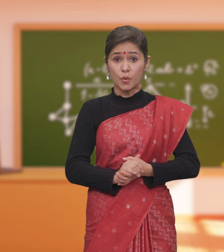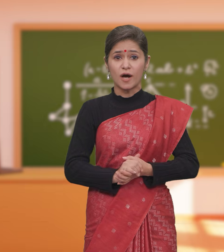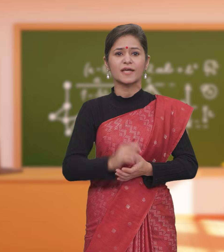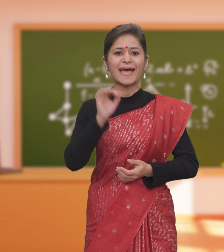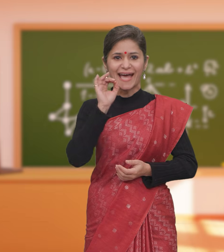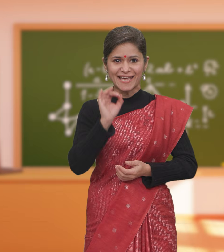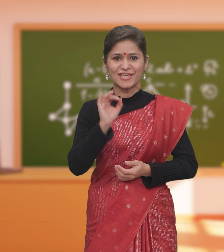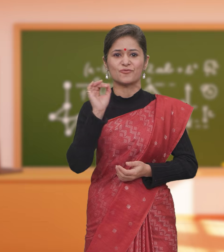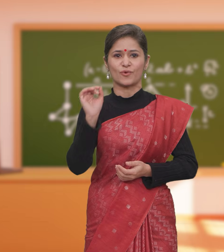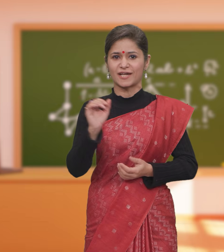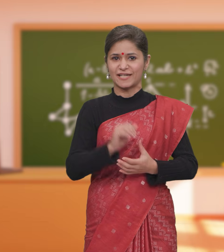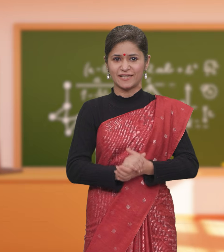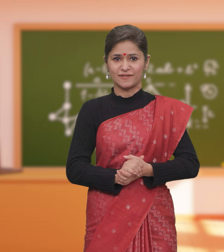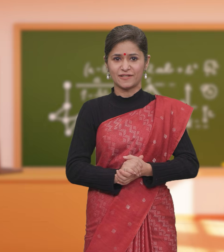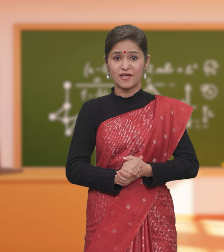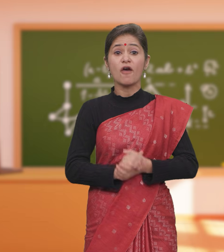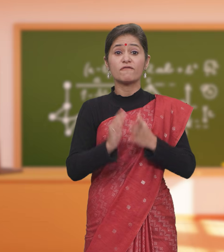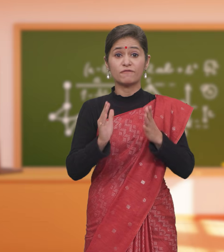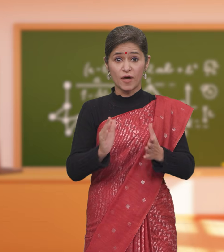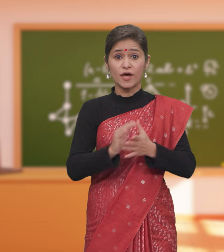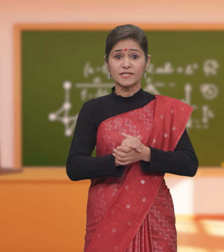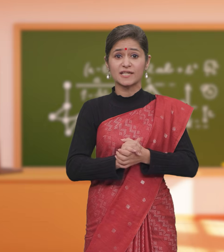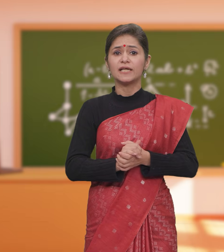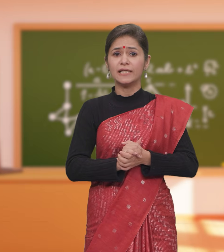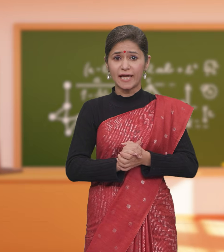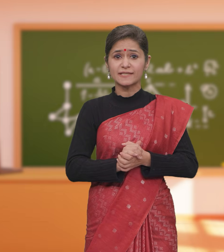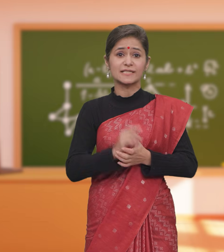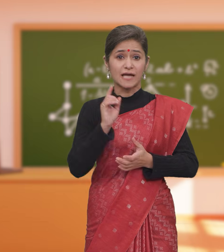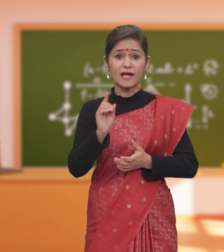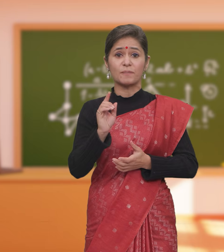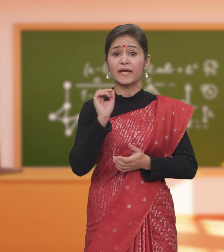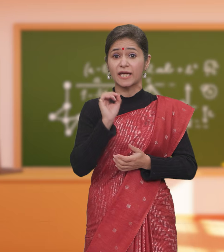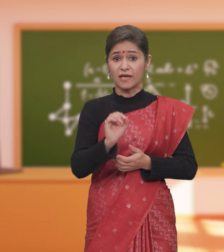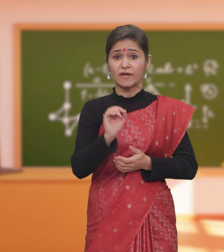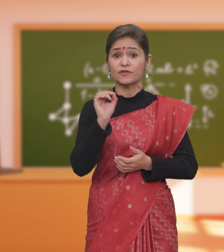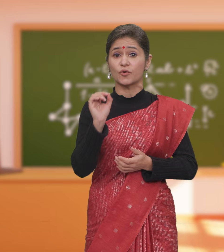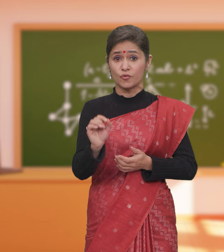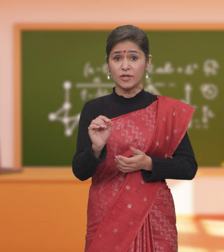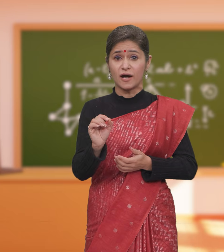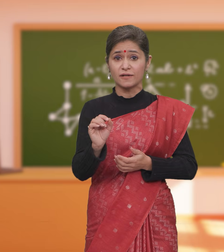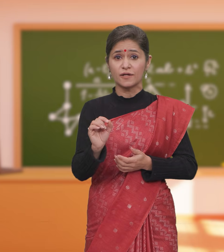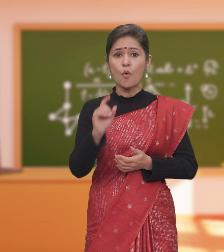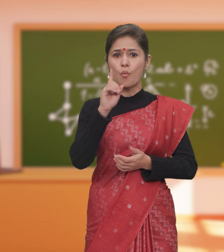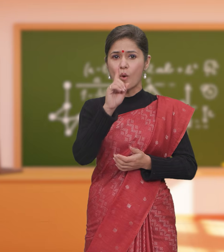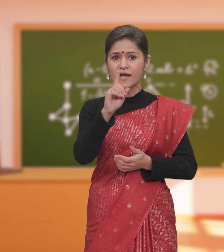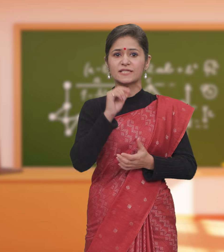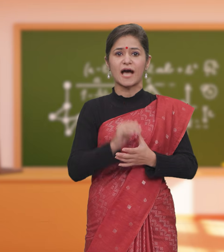work accurately. First, let's start by giving the ruler one